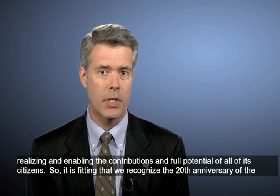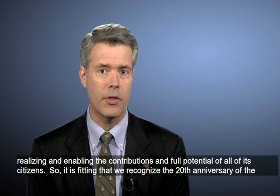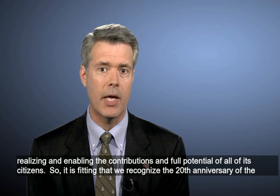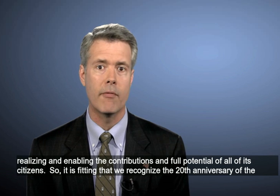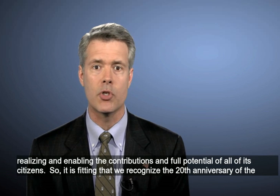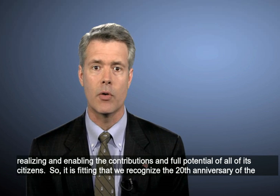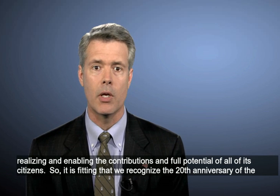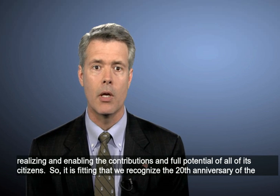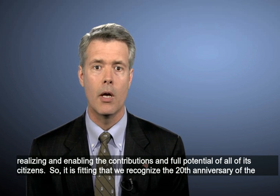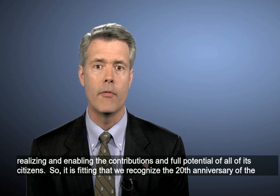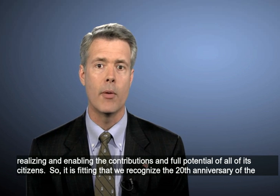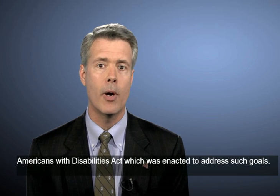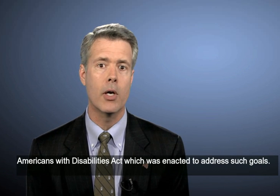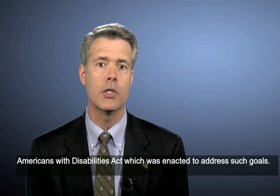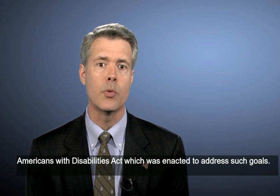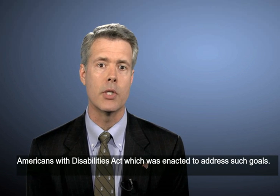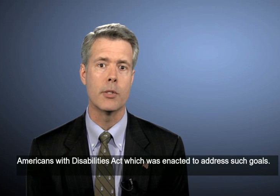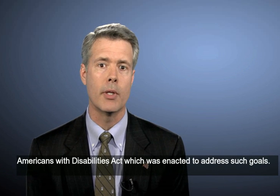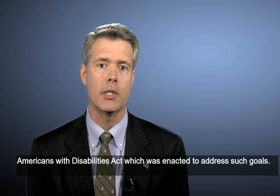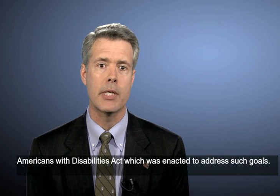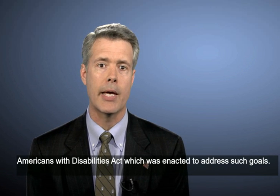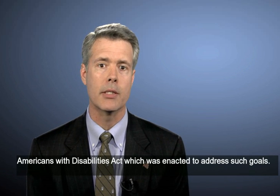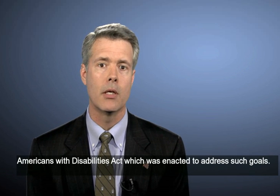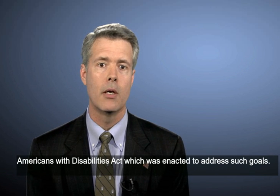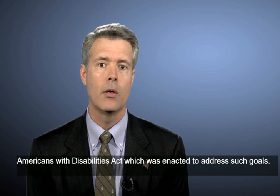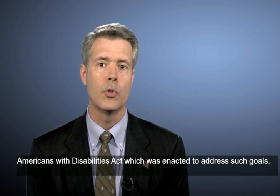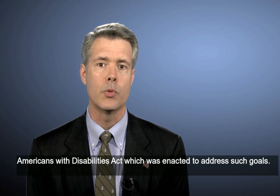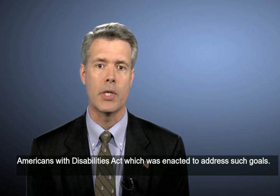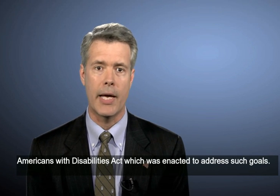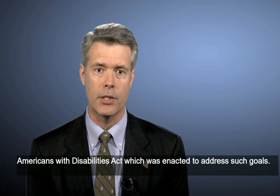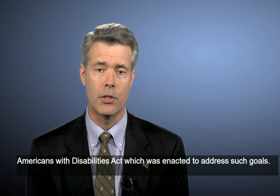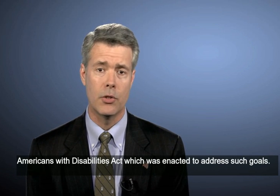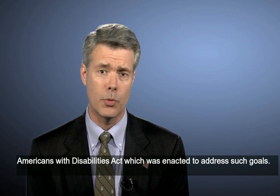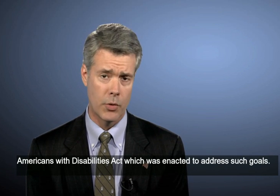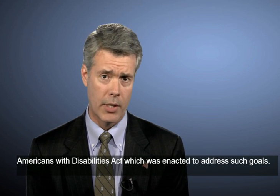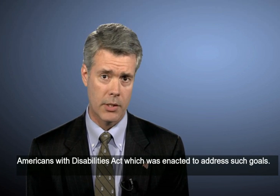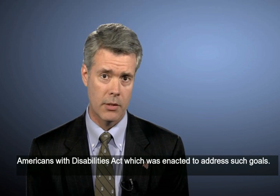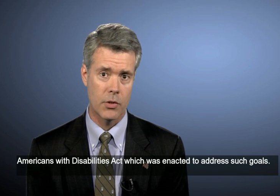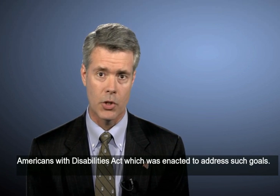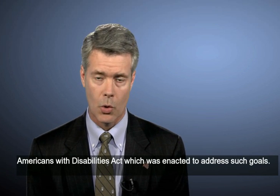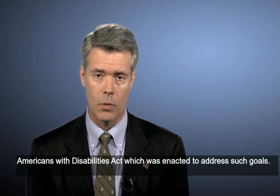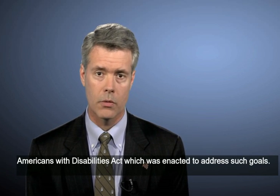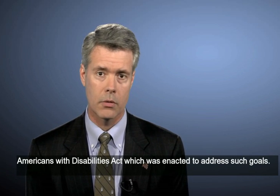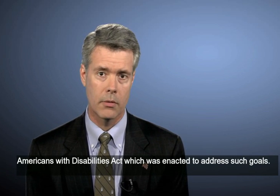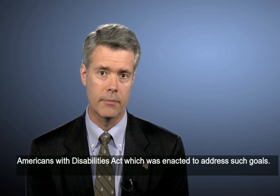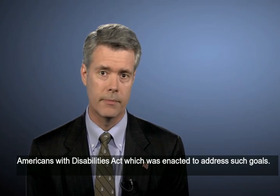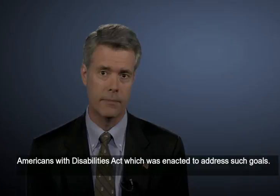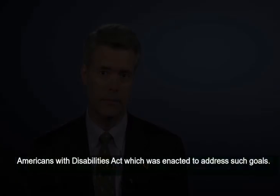20th anniversary of the Americans with Disabilities Act, which was enacted to address such goals.